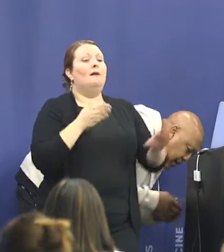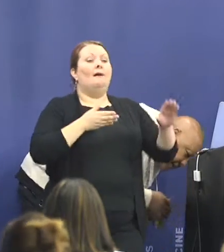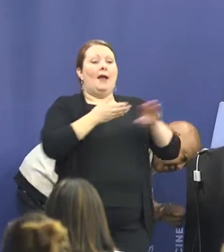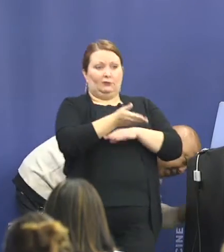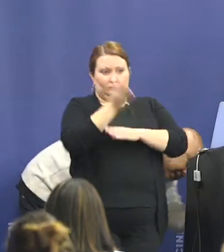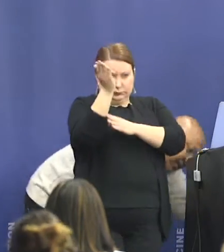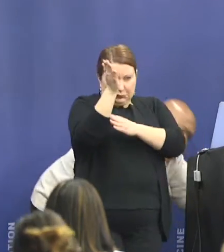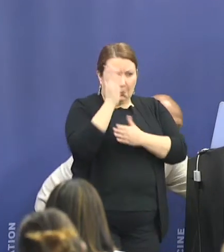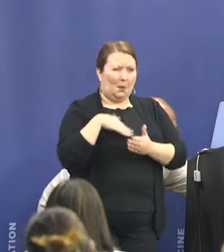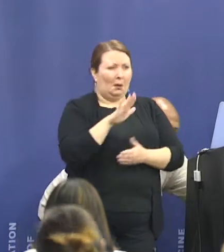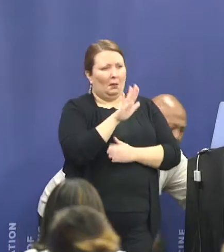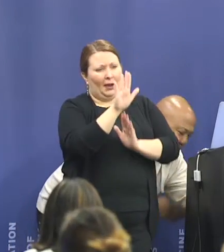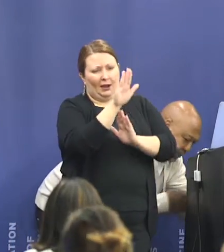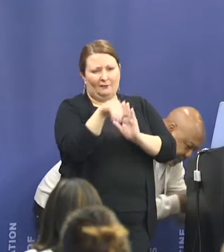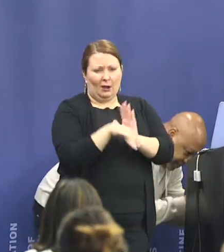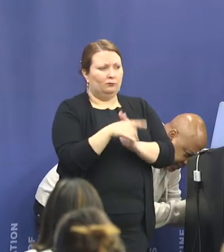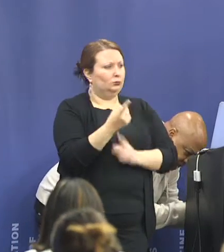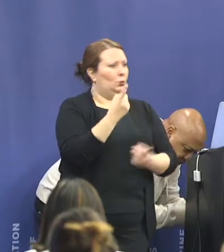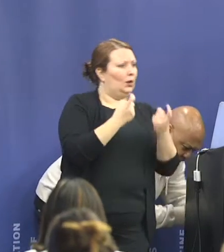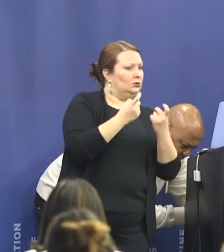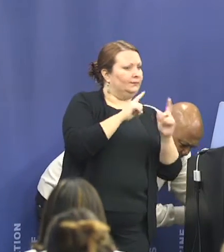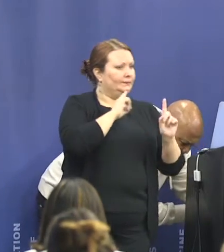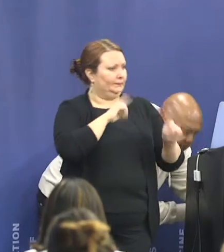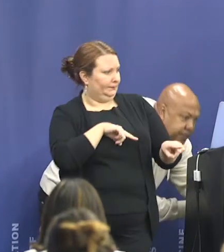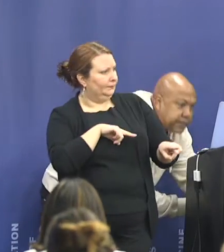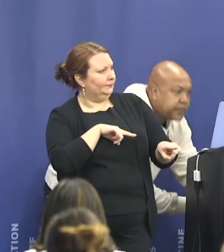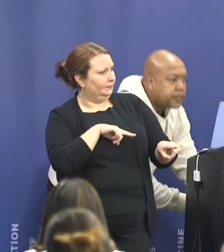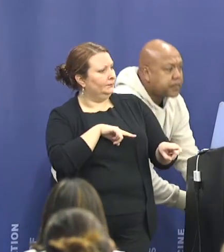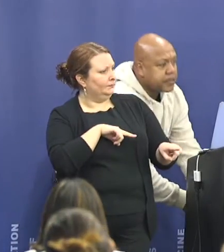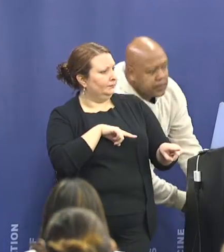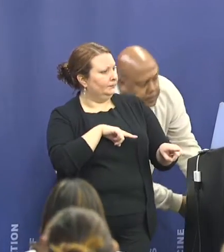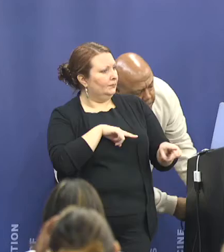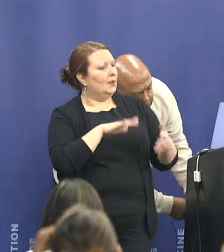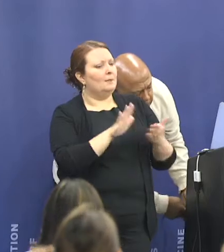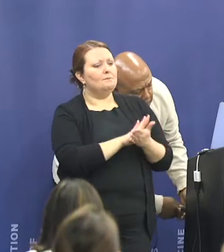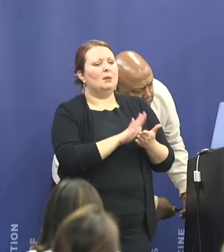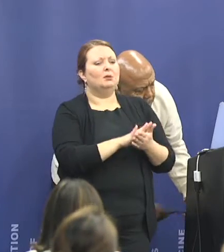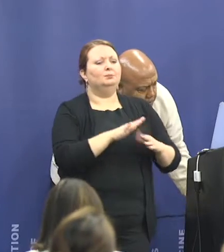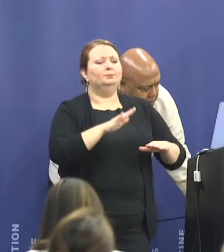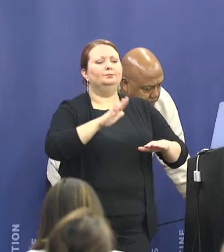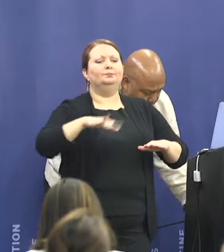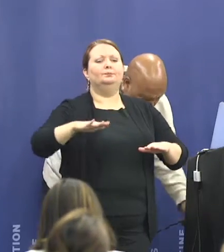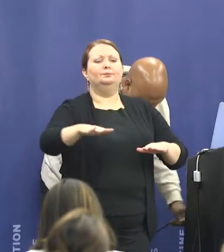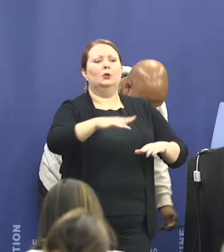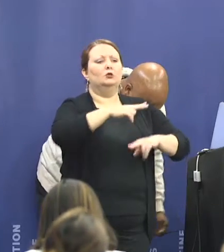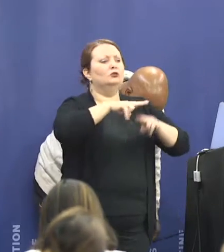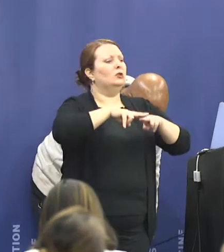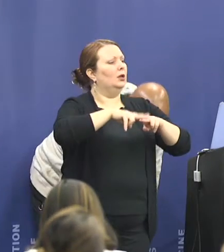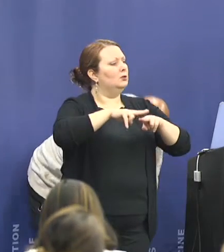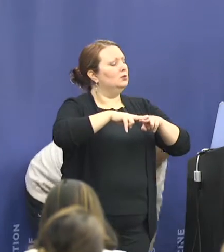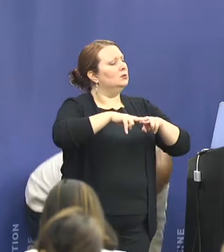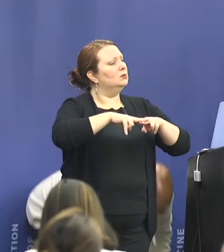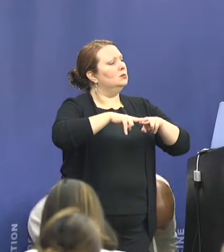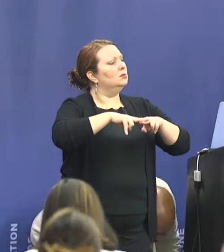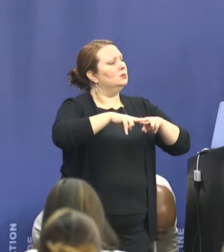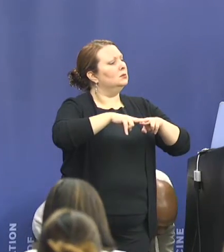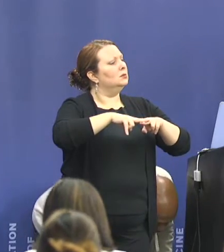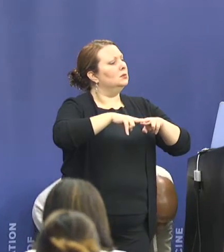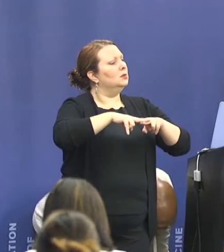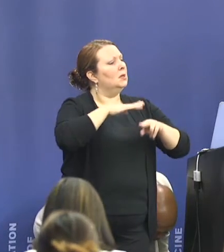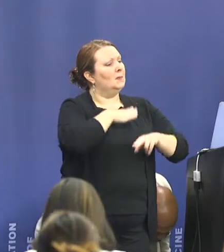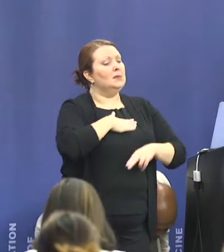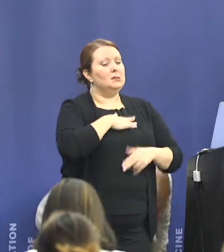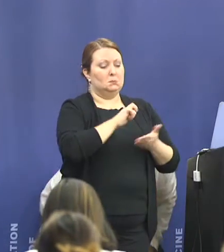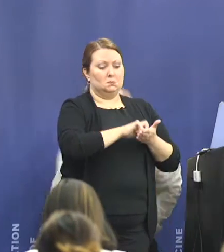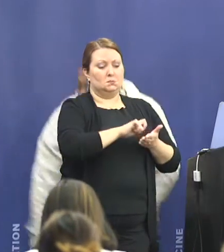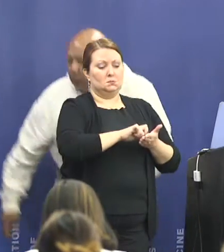30 minutes or so for Q&A. Paper has been provided for you on your chairs. Please